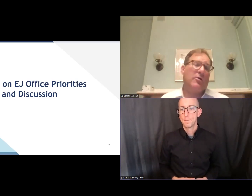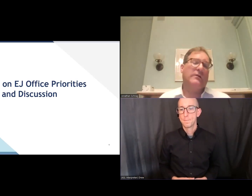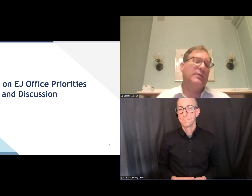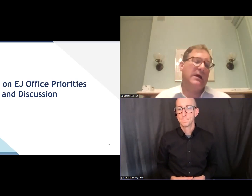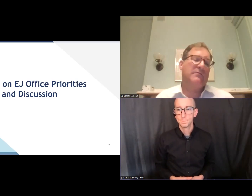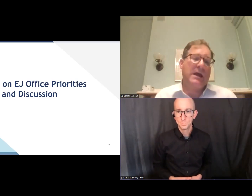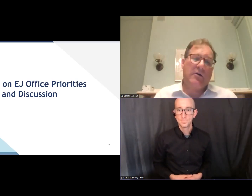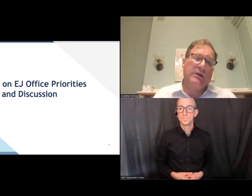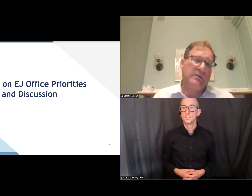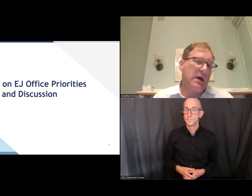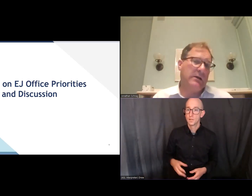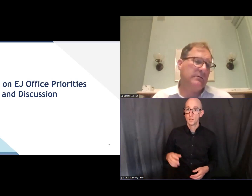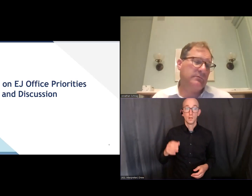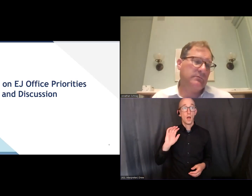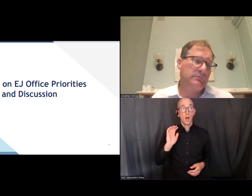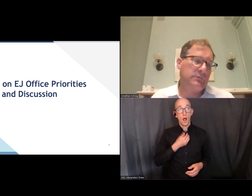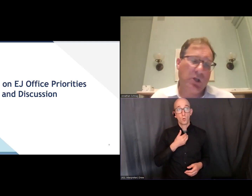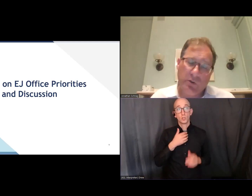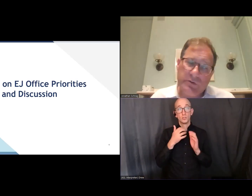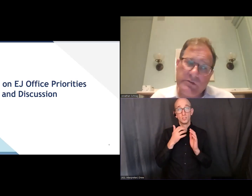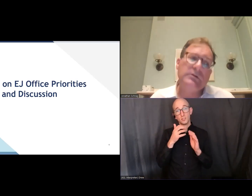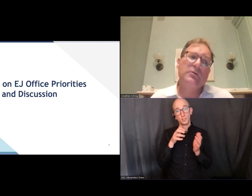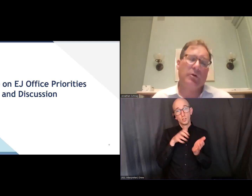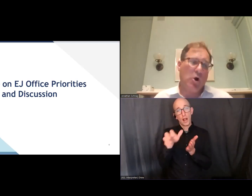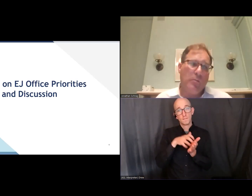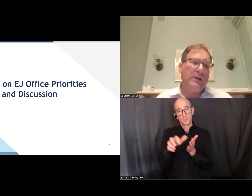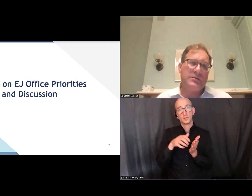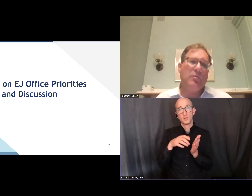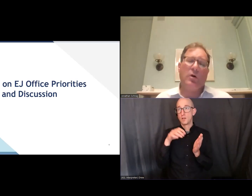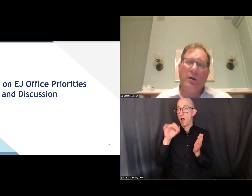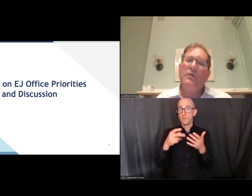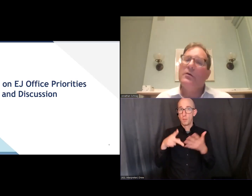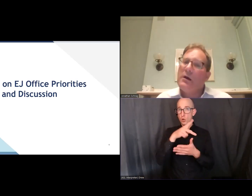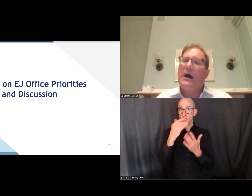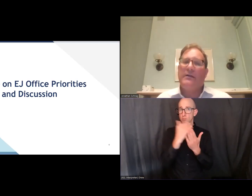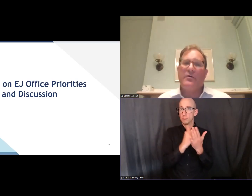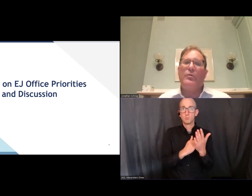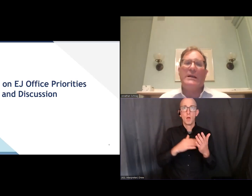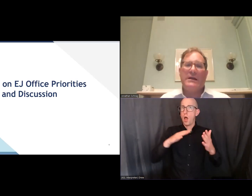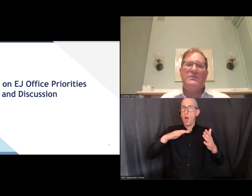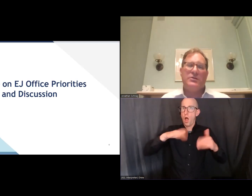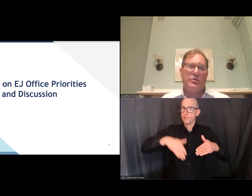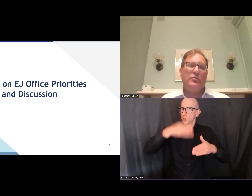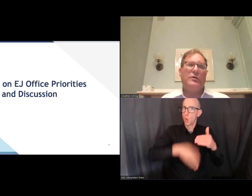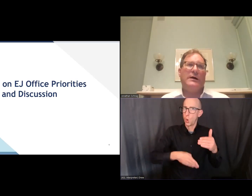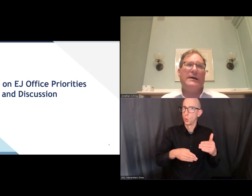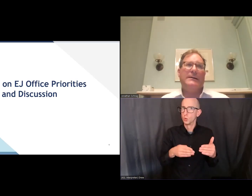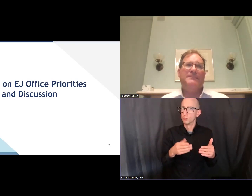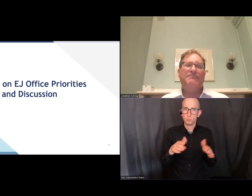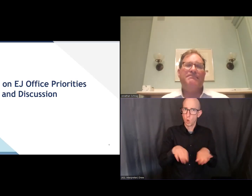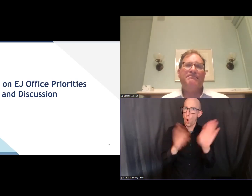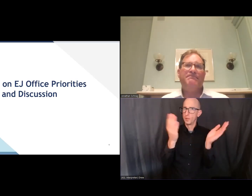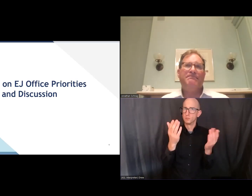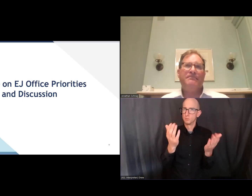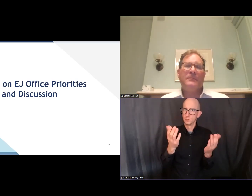of priorities we have now is not closed. We're open to more. I think we need to